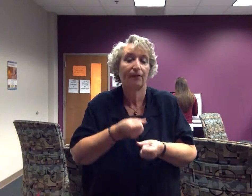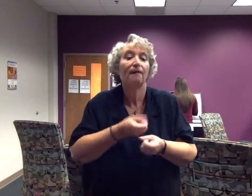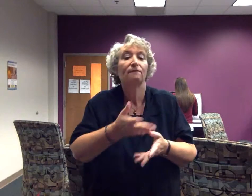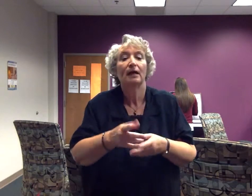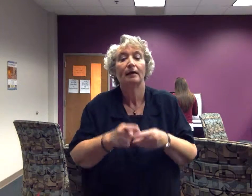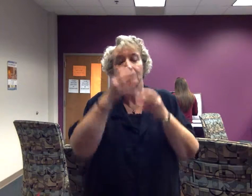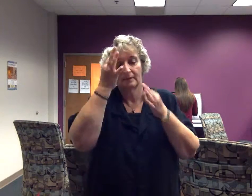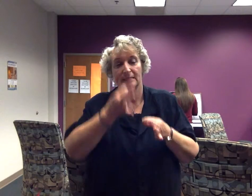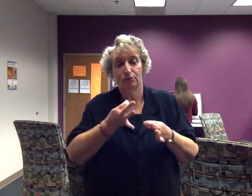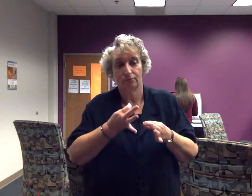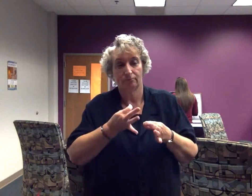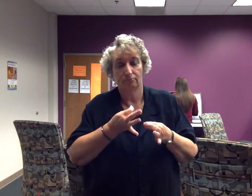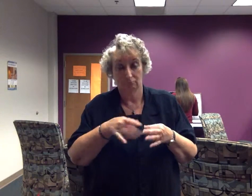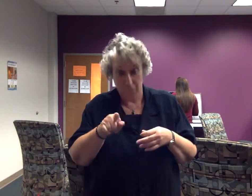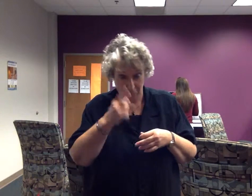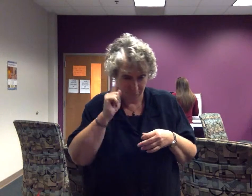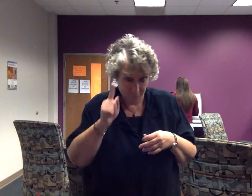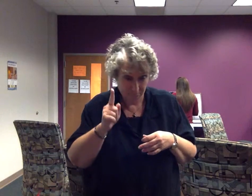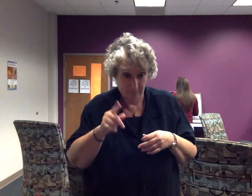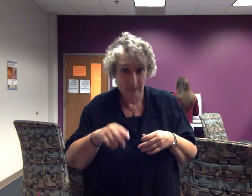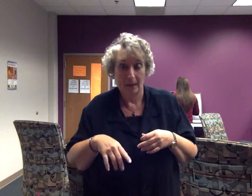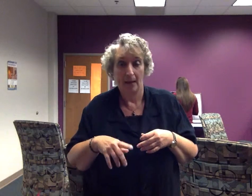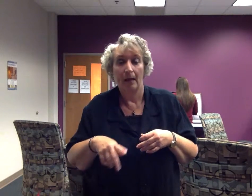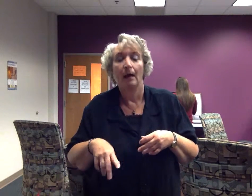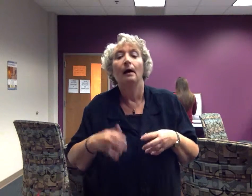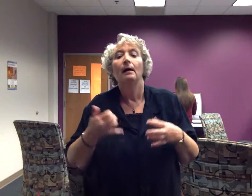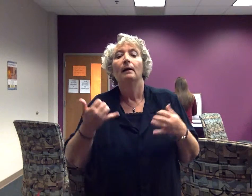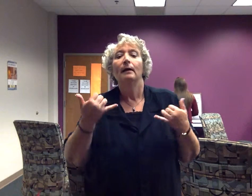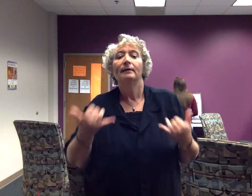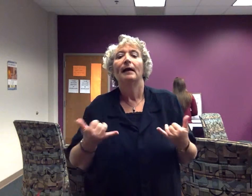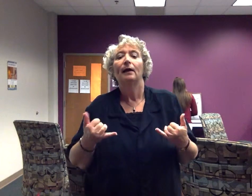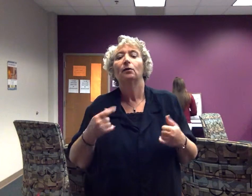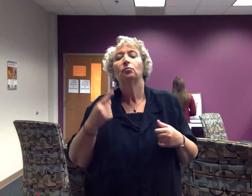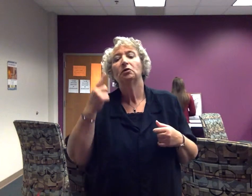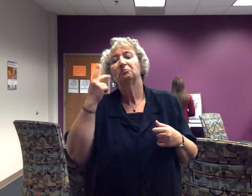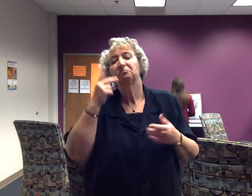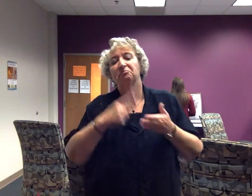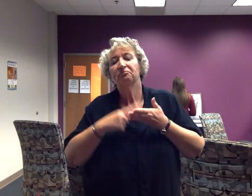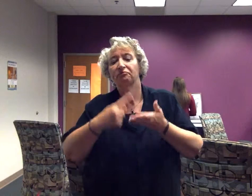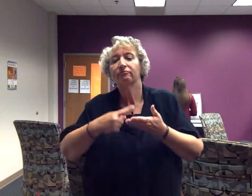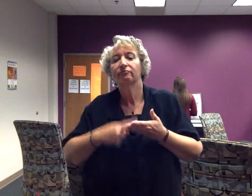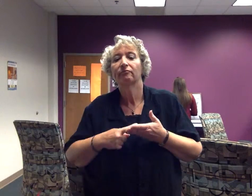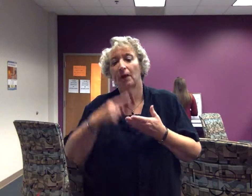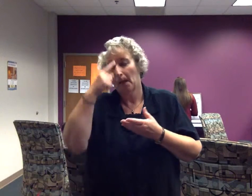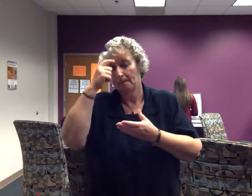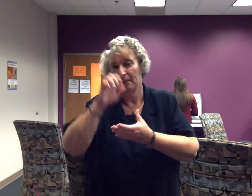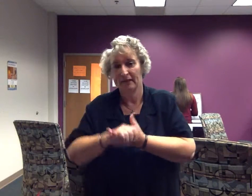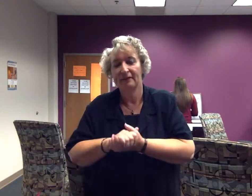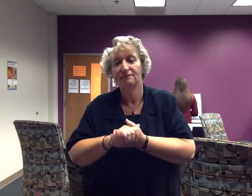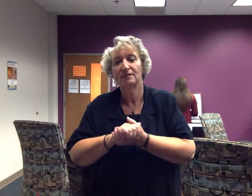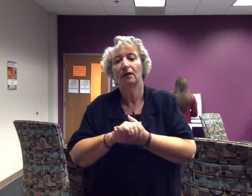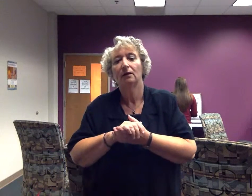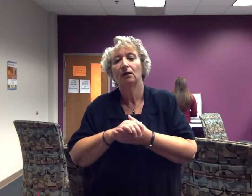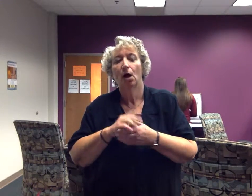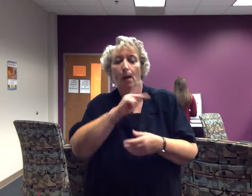Good. Now that we've looked at beliefs and ideals on a personal level, we've talked about some of the decisions you guys have made. What I want to do now is take that and